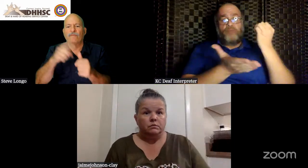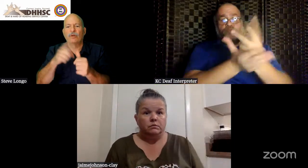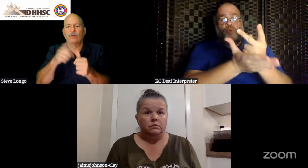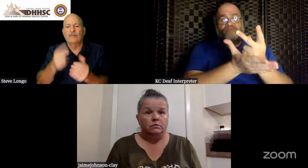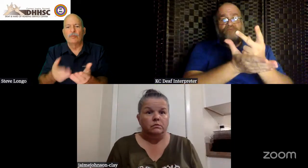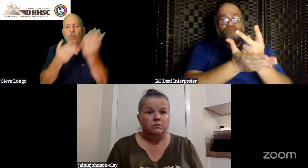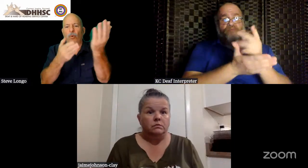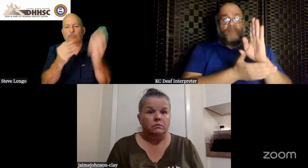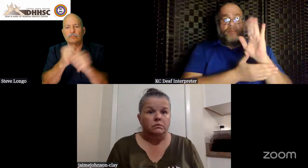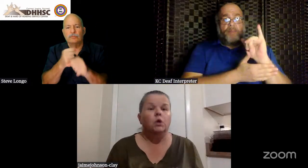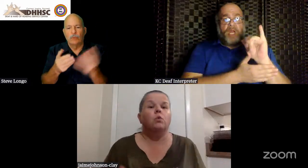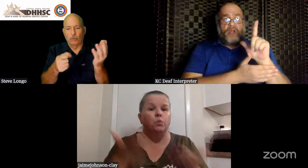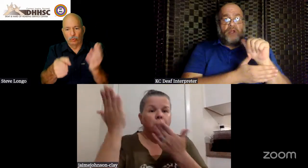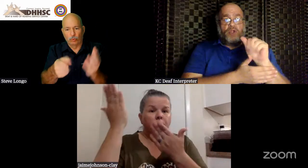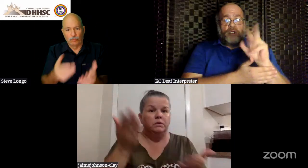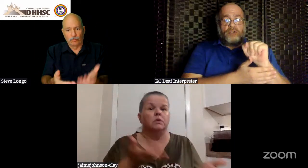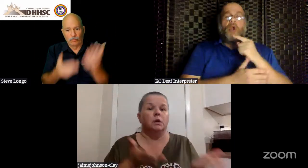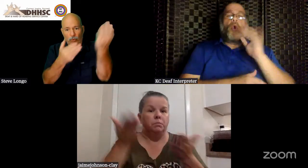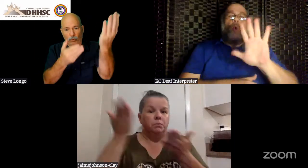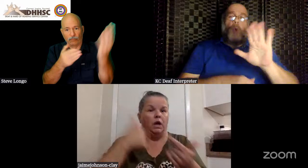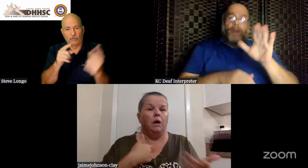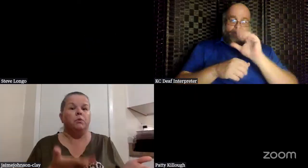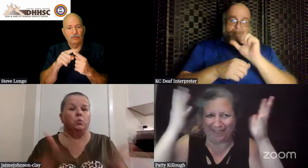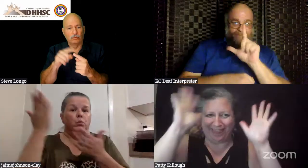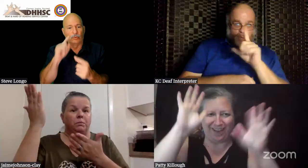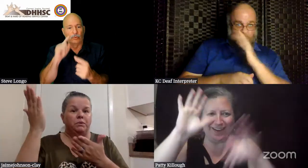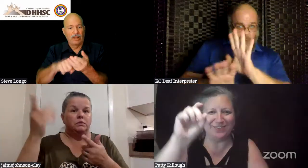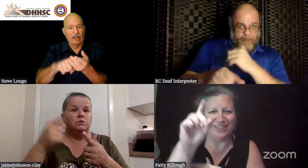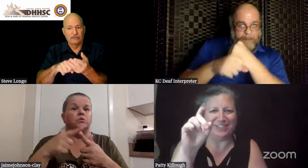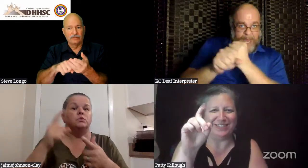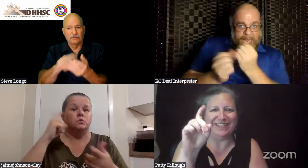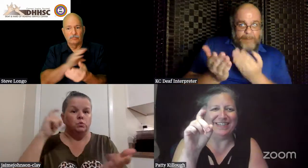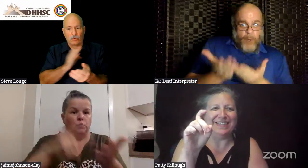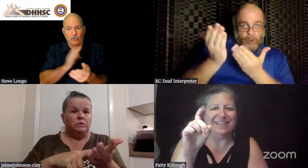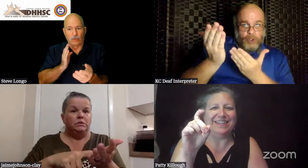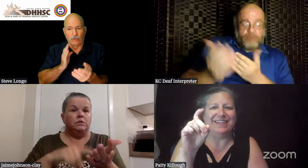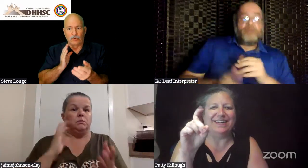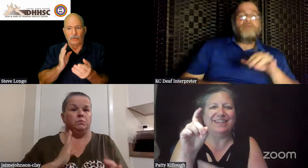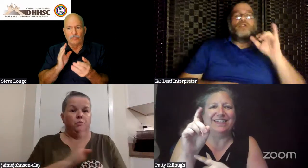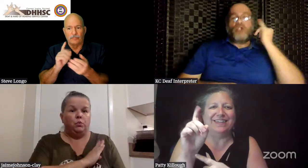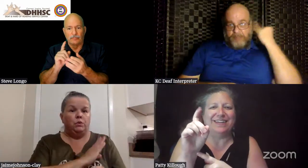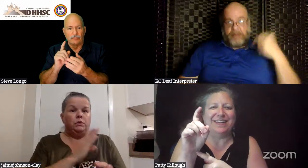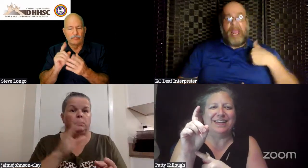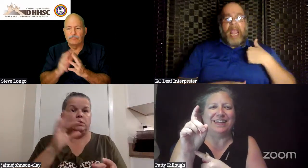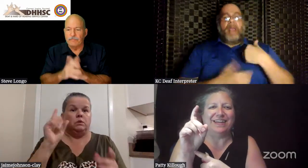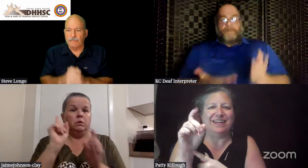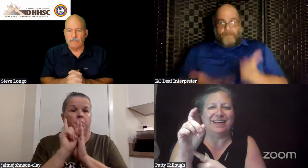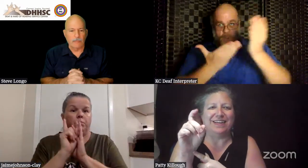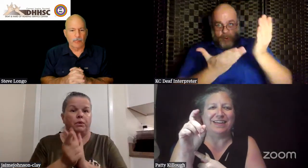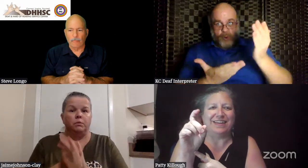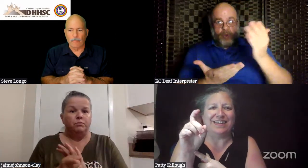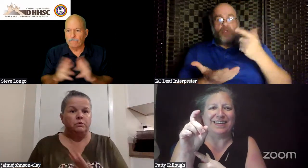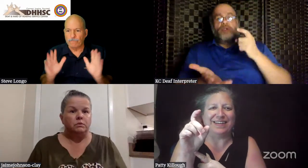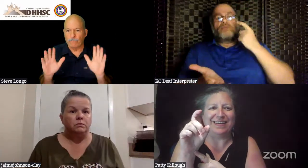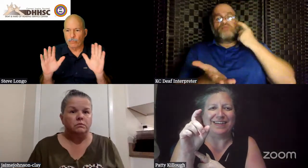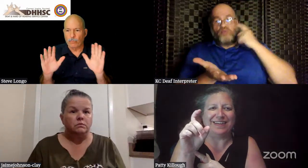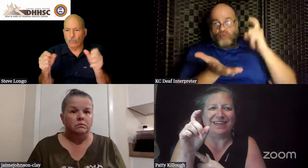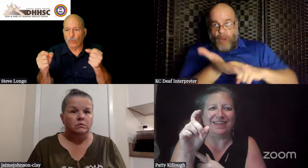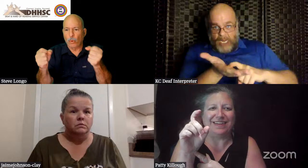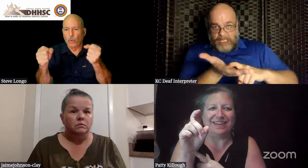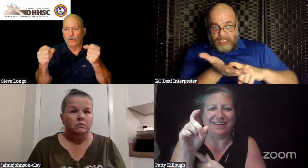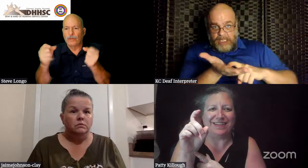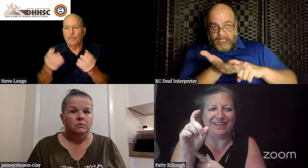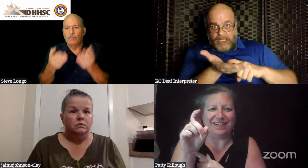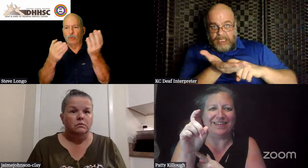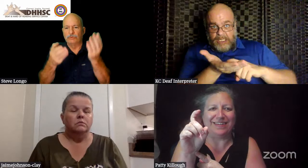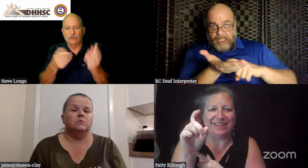And Jamie is saying, I vote to approve the bylaw, or I move. Okay. So Steve's saying, you need to move. We